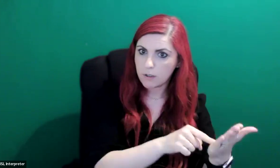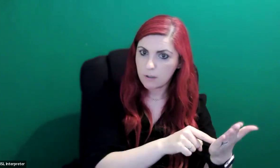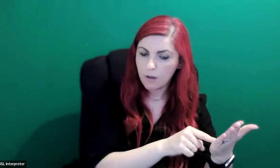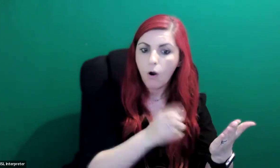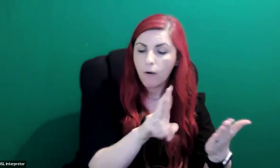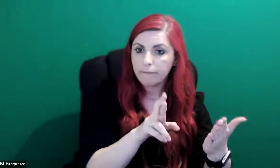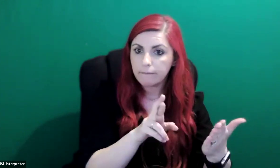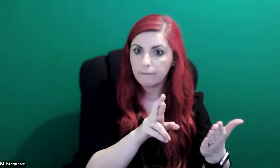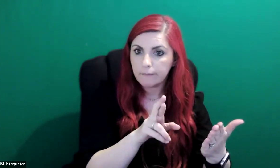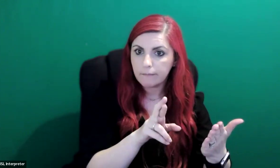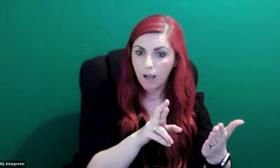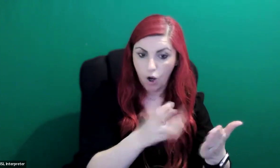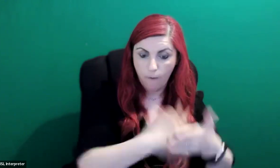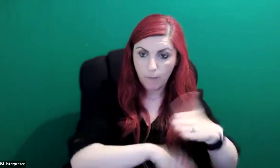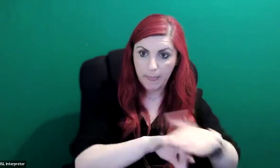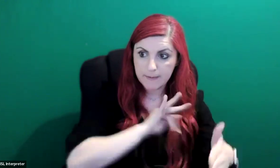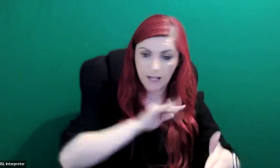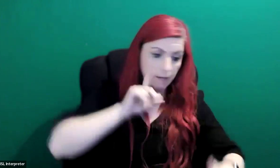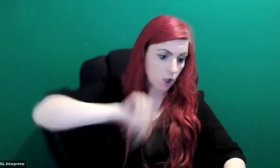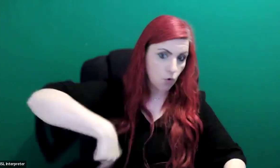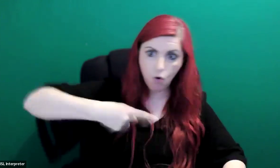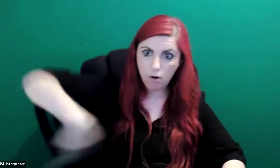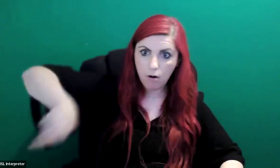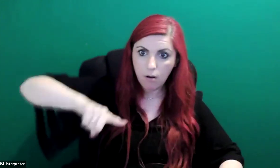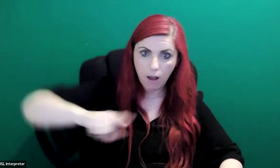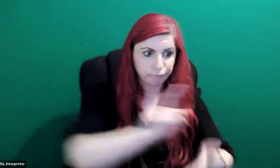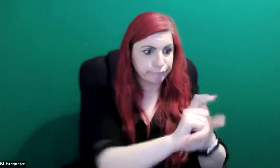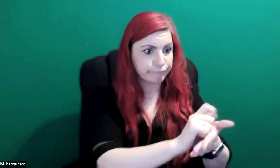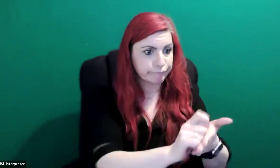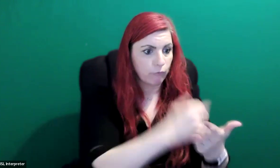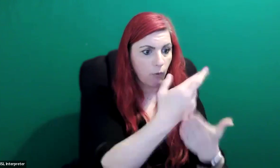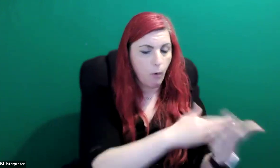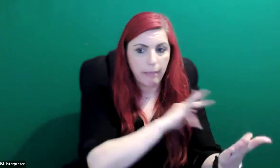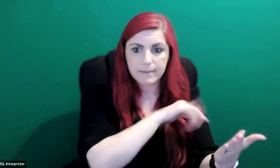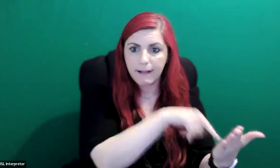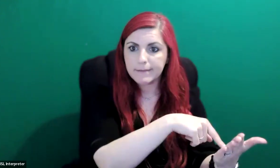they have not consulted you. Also, give the